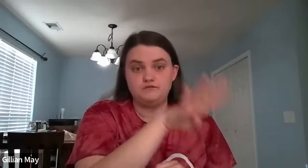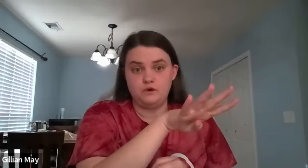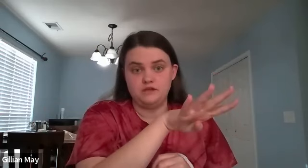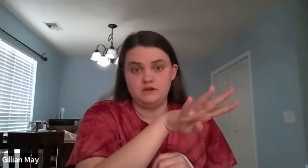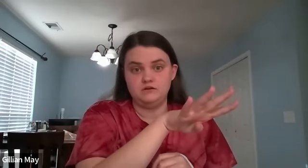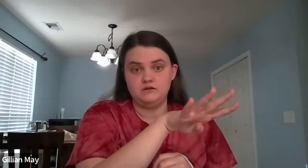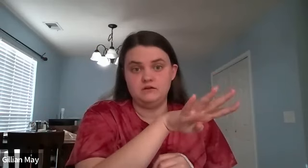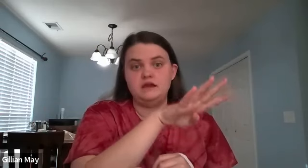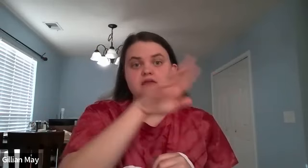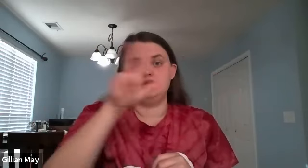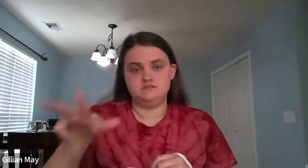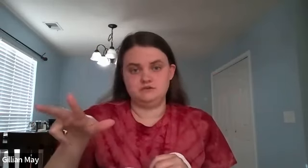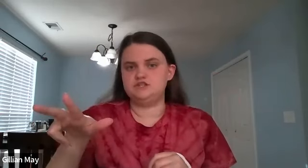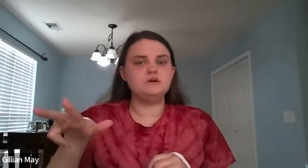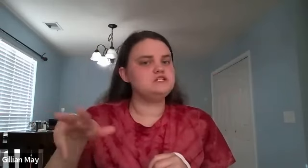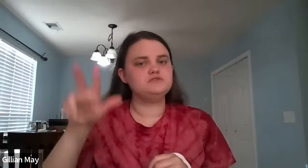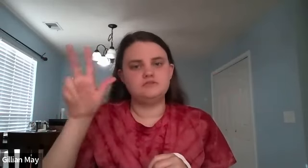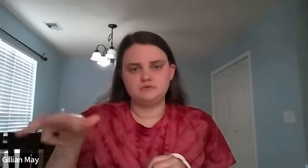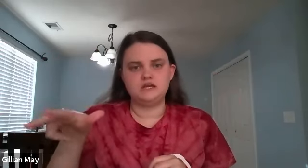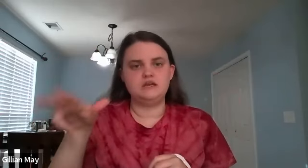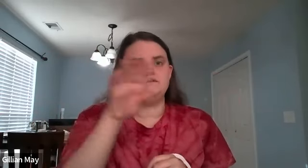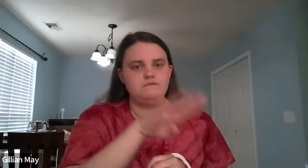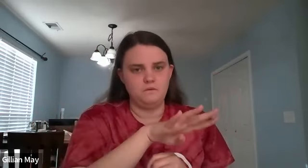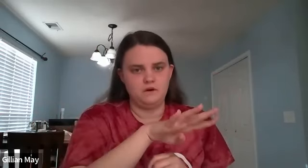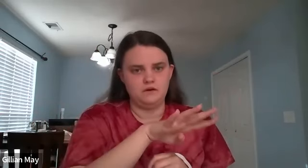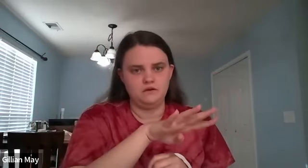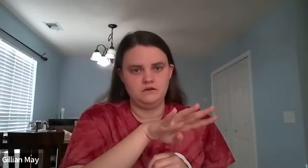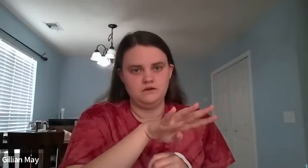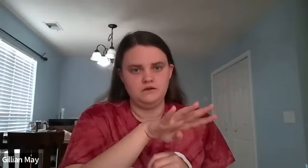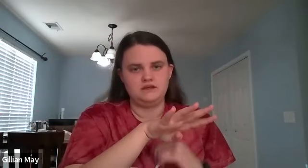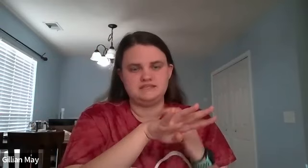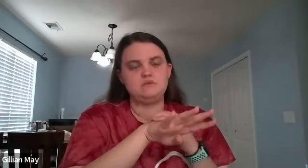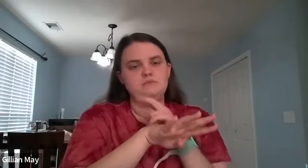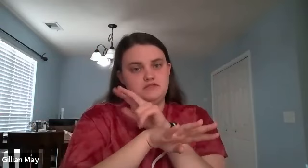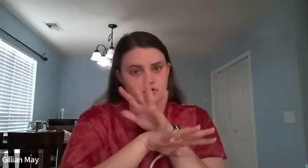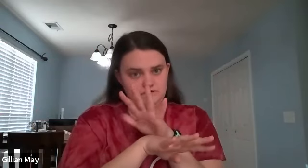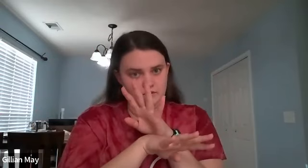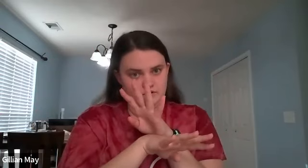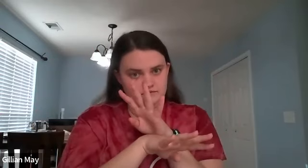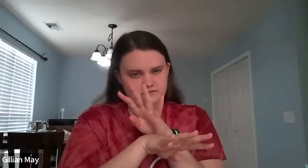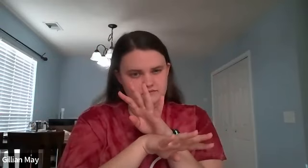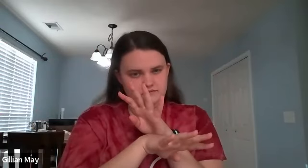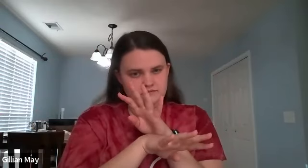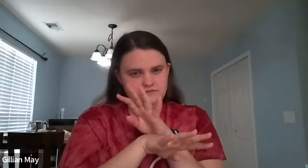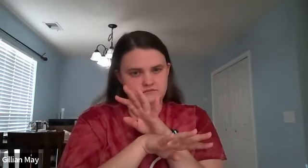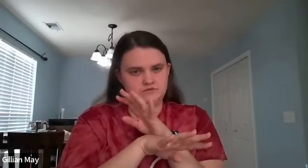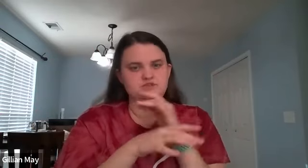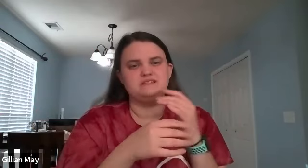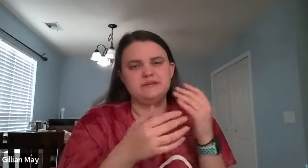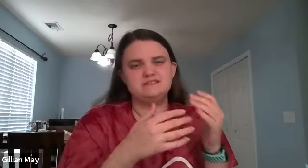4 here and then do 3. So you want to do 3, 4, because that would be 34. So it's basically